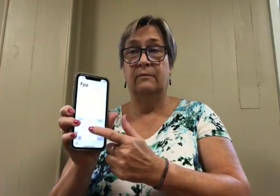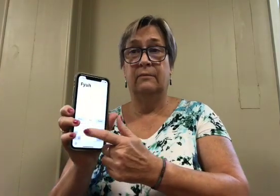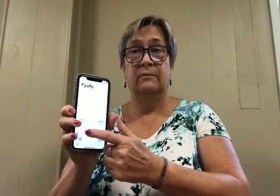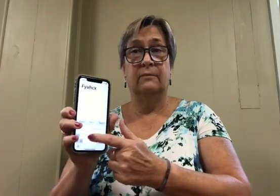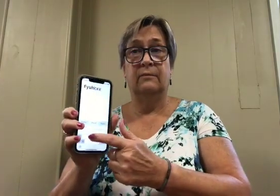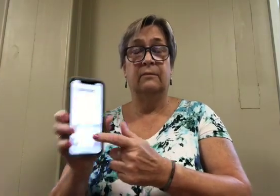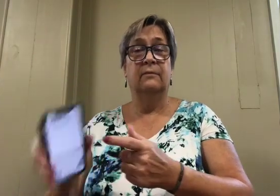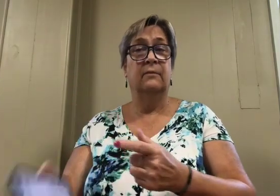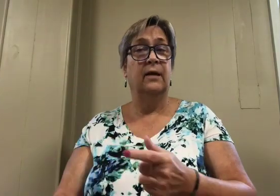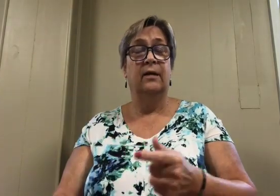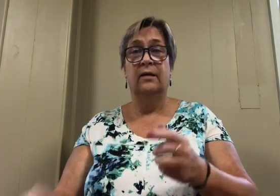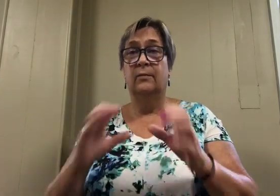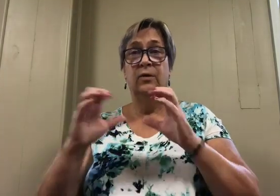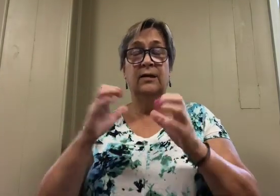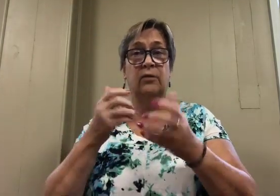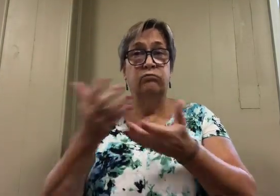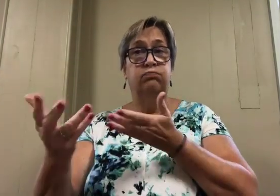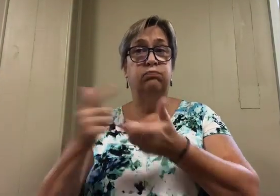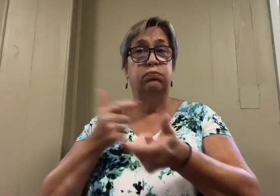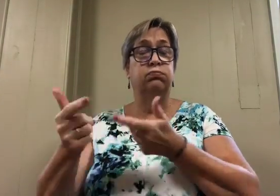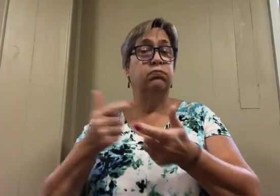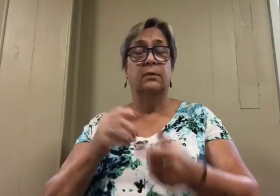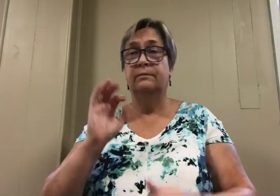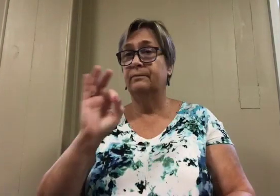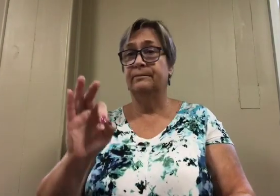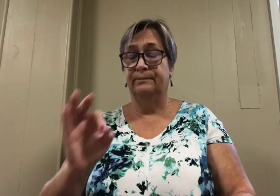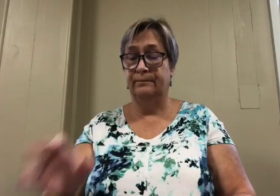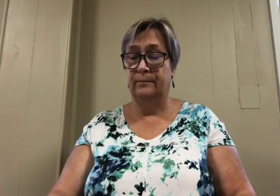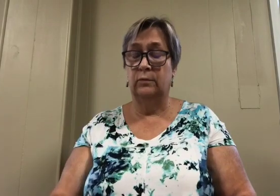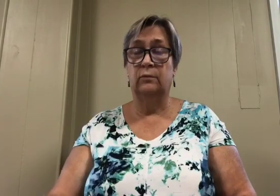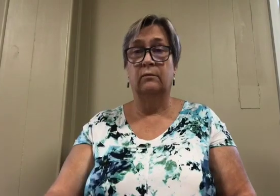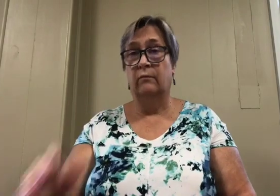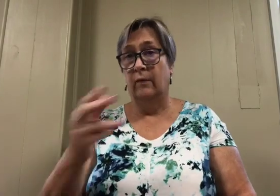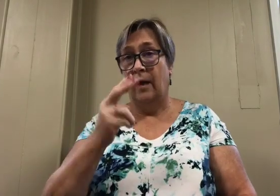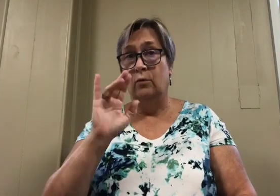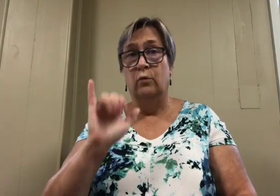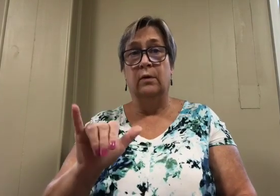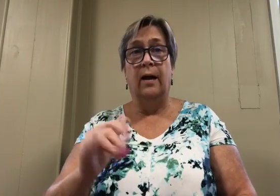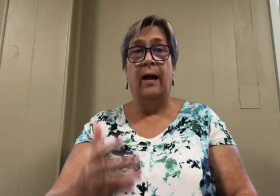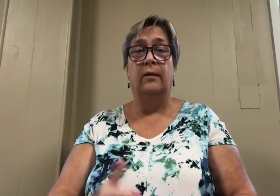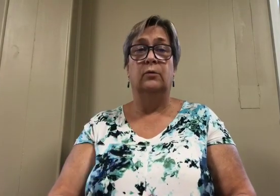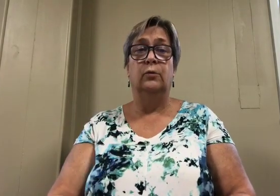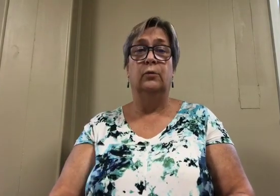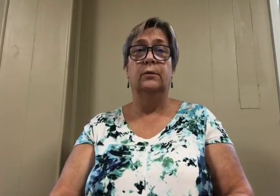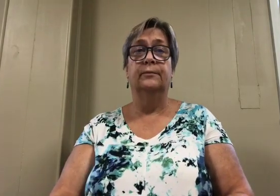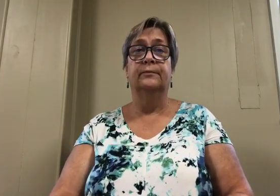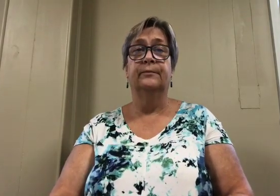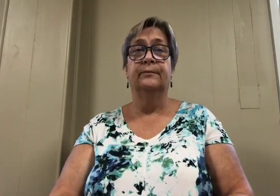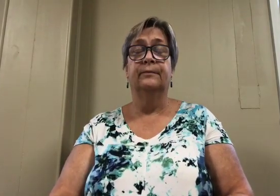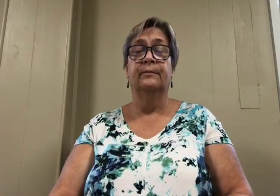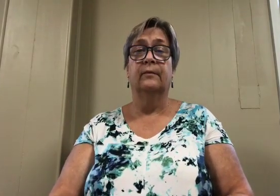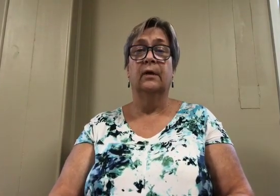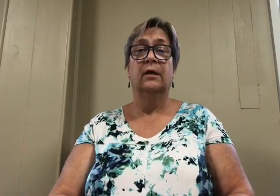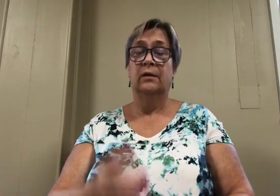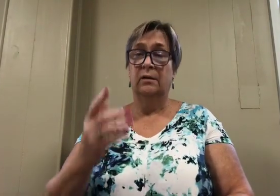And you can erase the conversation and start again. And that can facilitate communication between a hearing and a deaf person quite